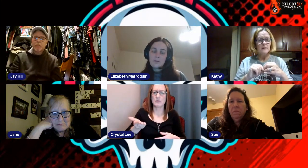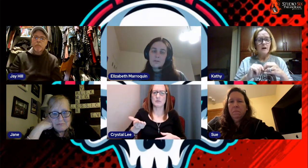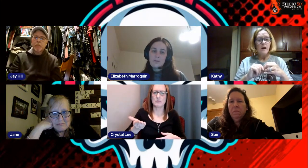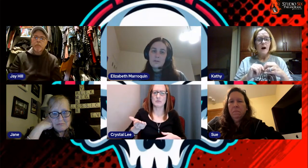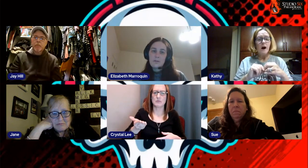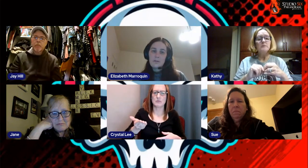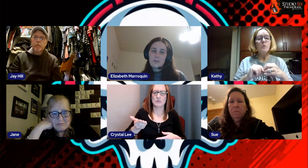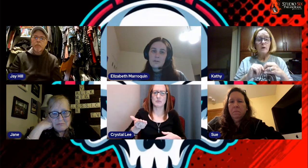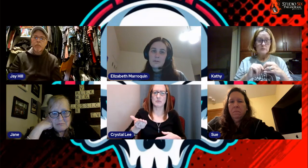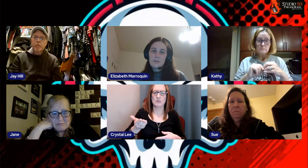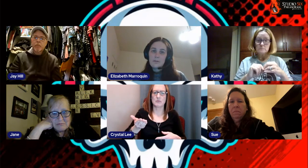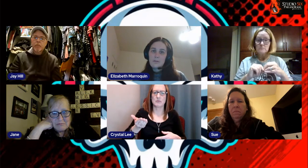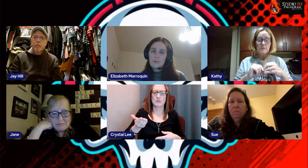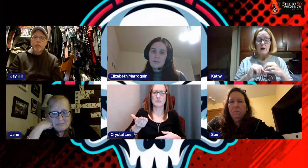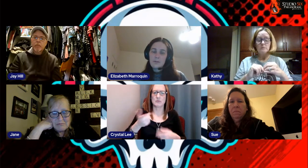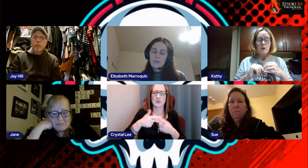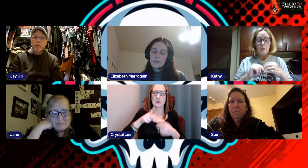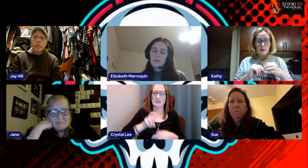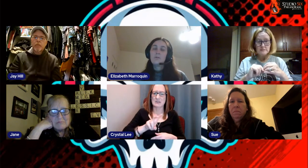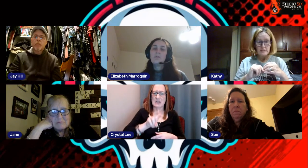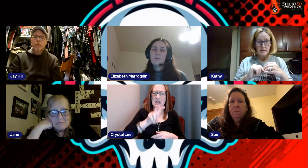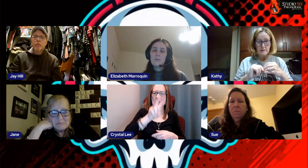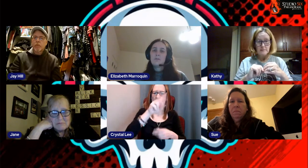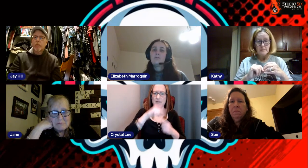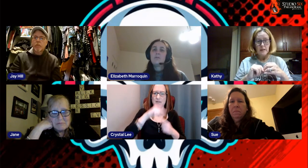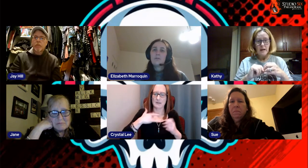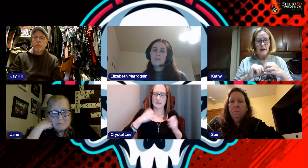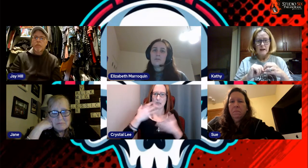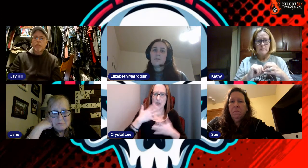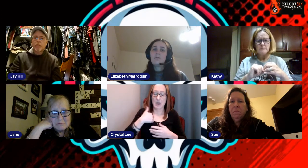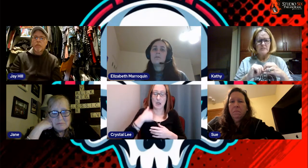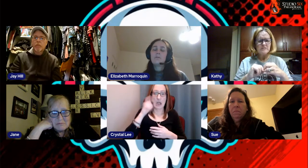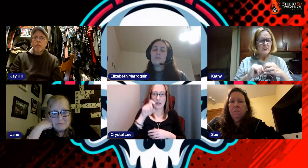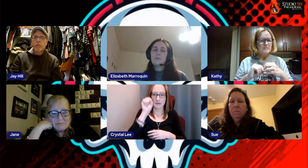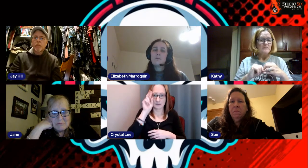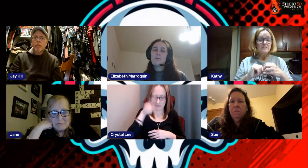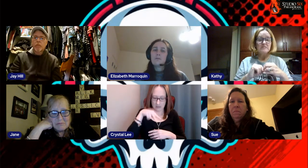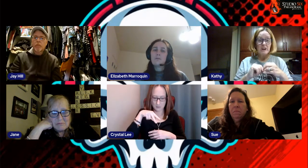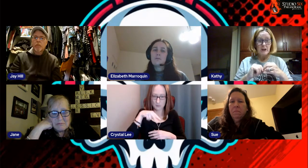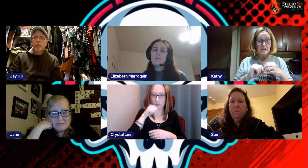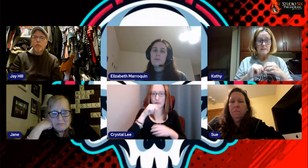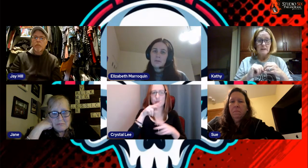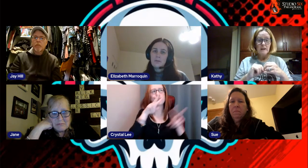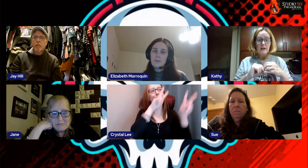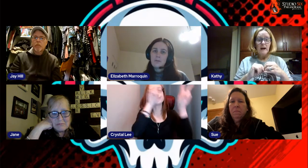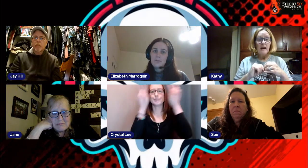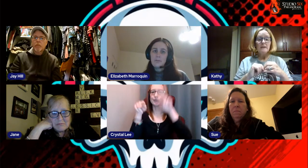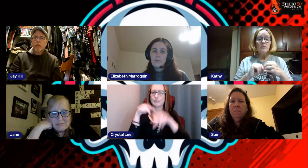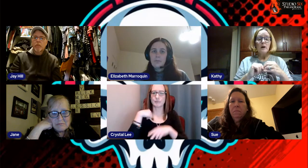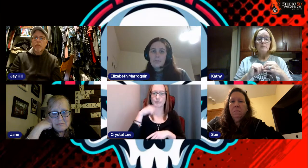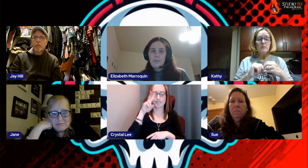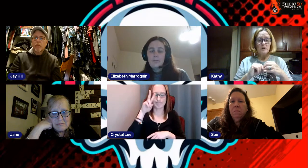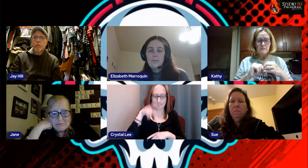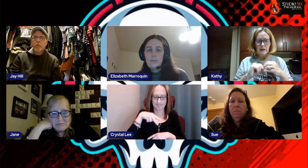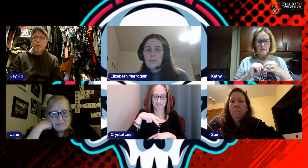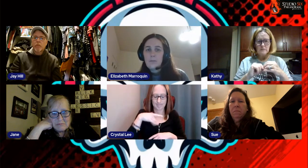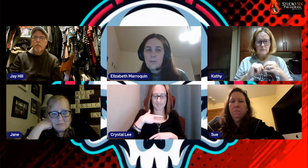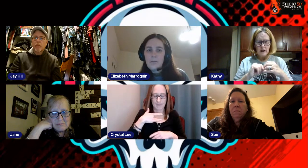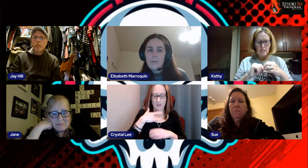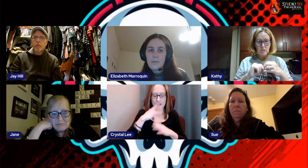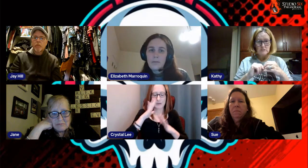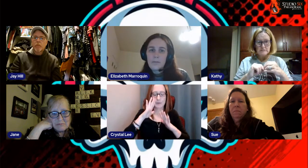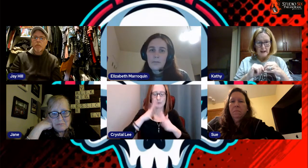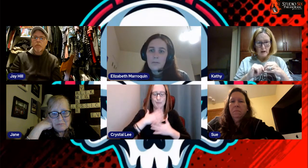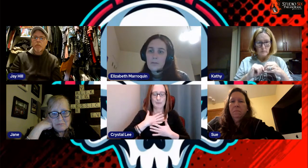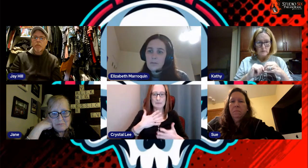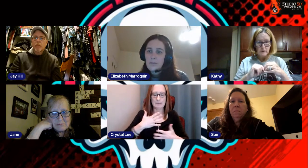felt unwelcome. I was not wanted there. I came up the stairs and I felt scared. I had to go up and look around.